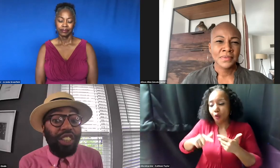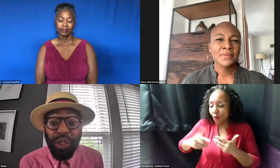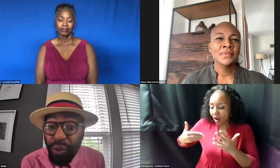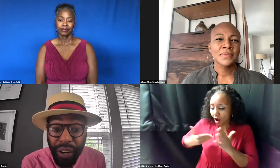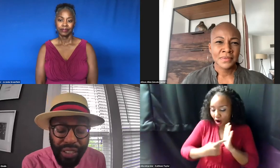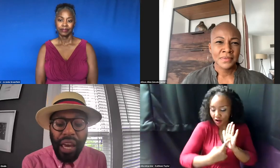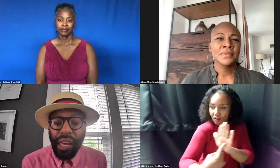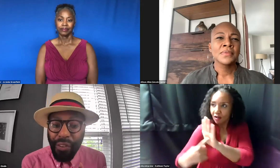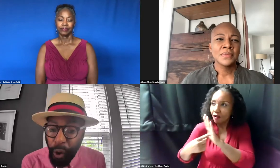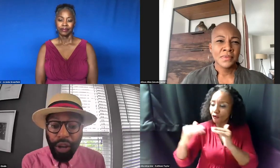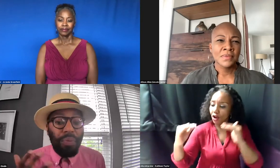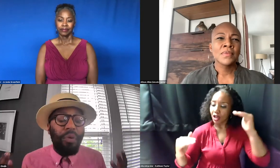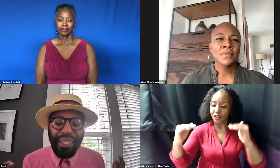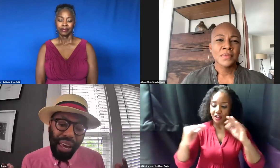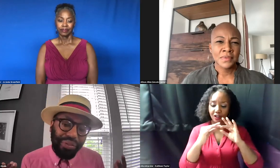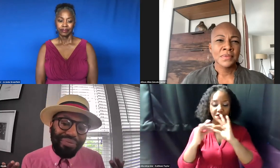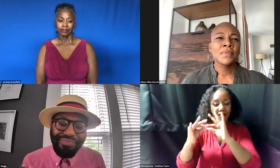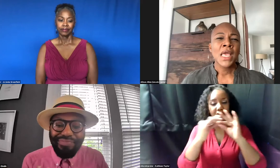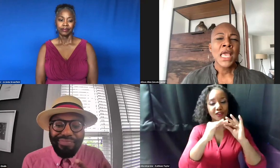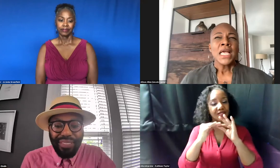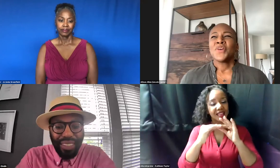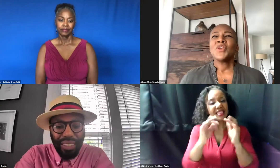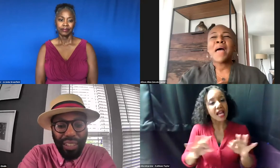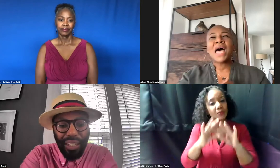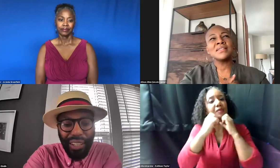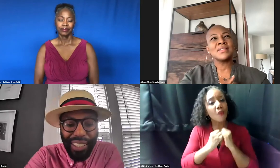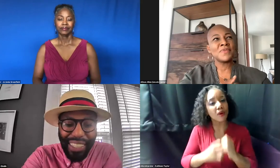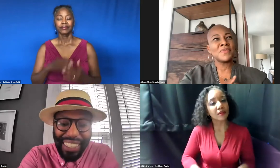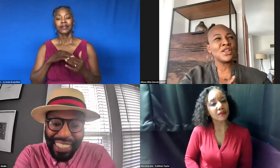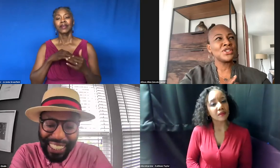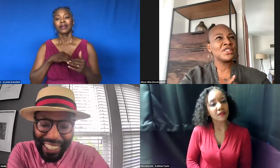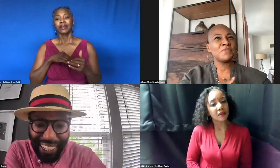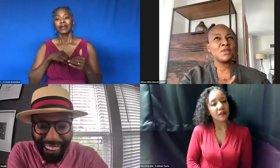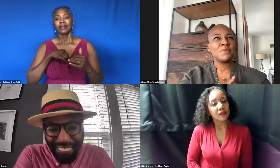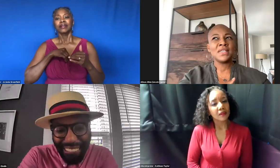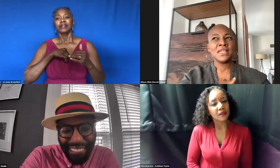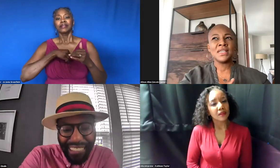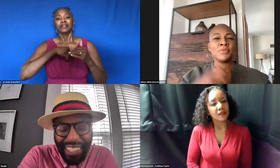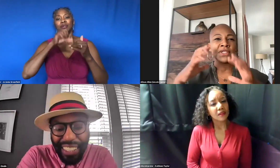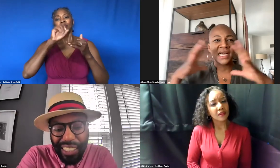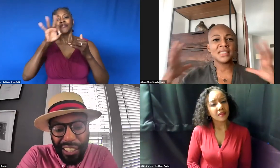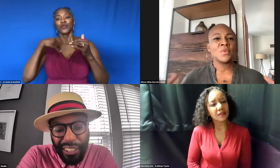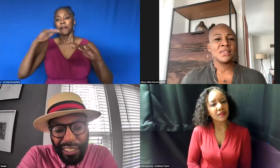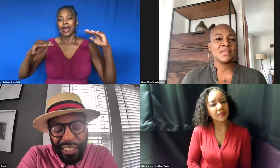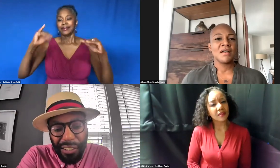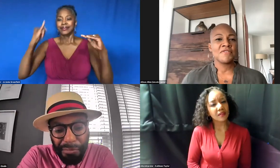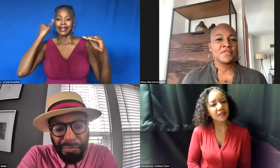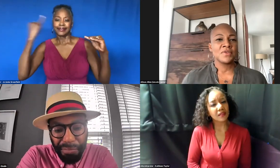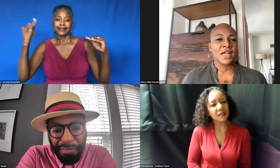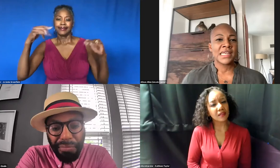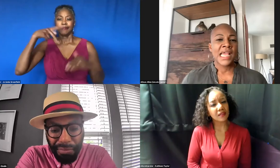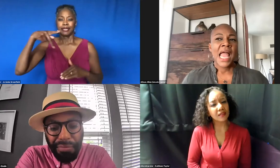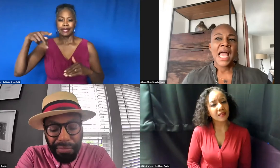more just universe if only we remain safe. So if you balance that notion of PPE and protecting